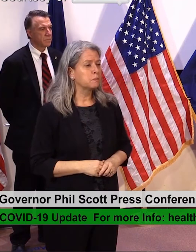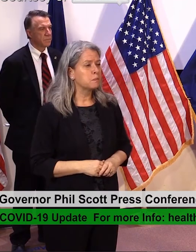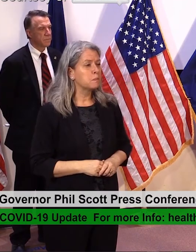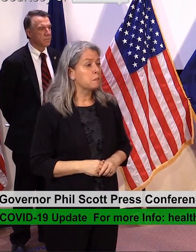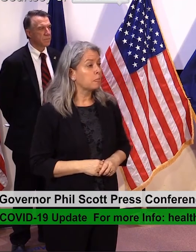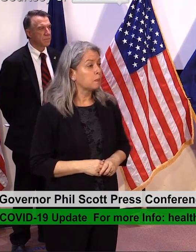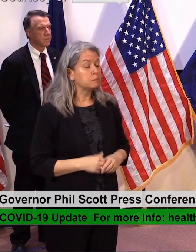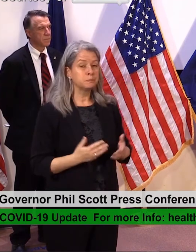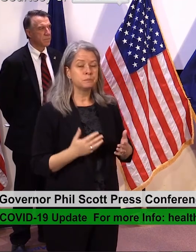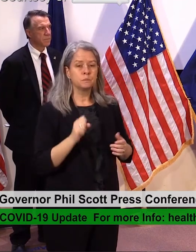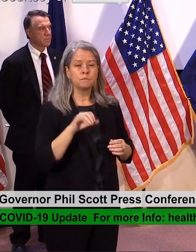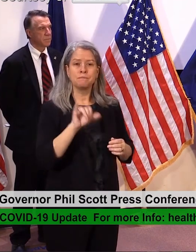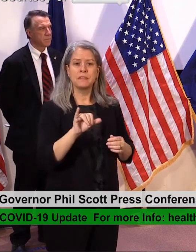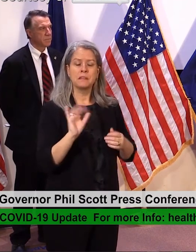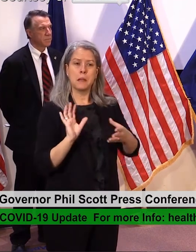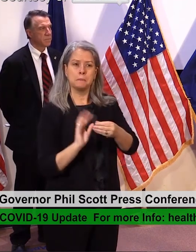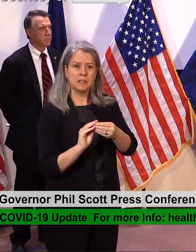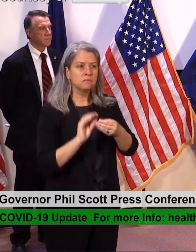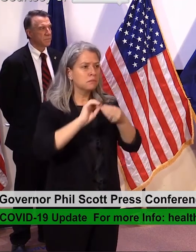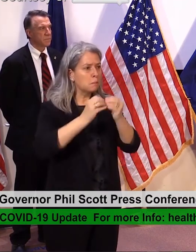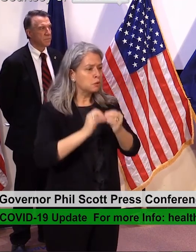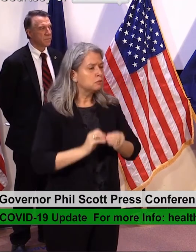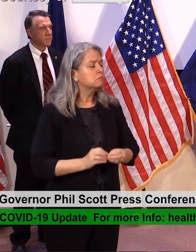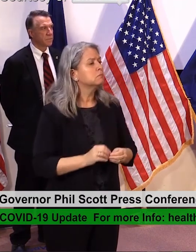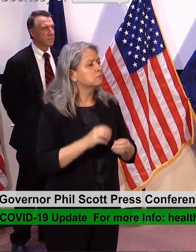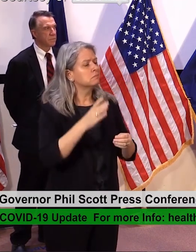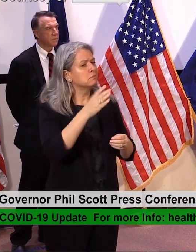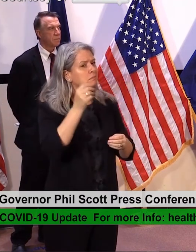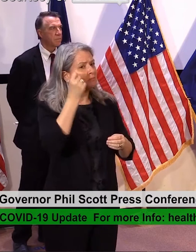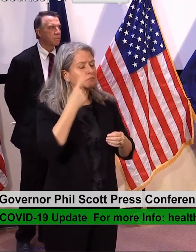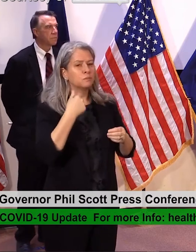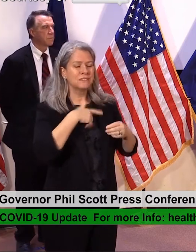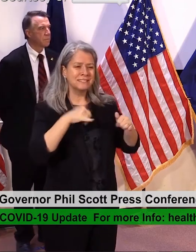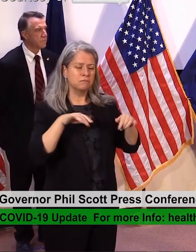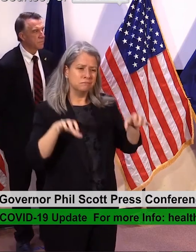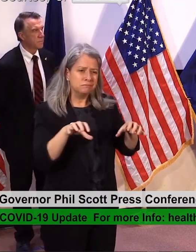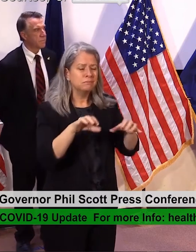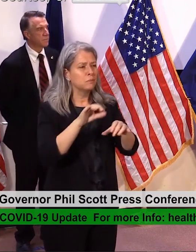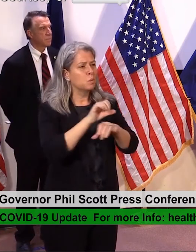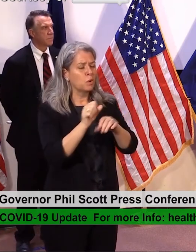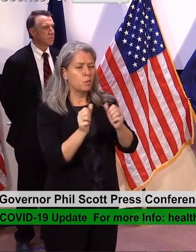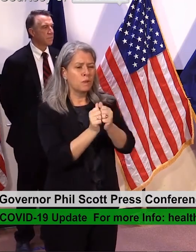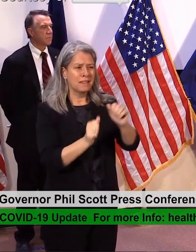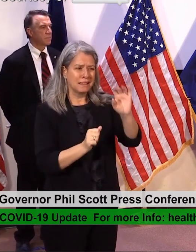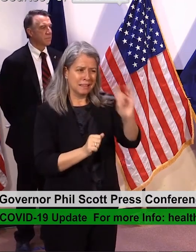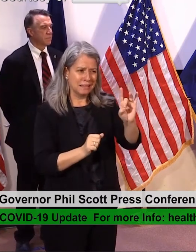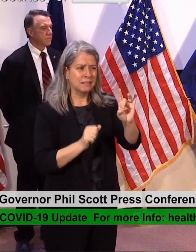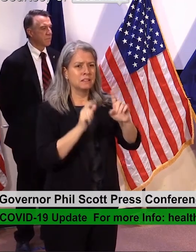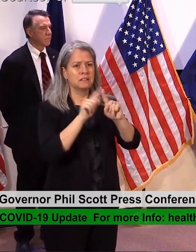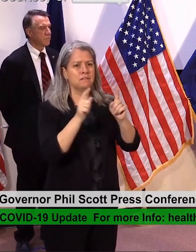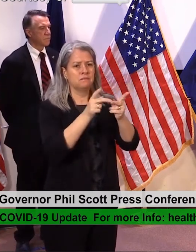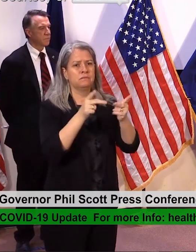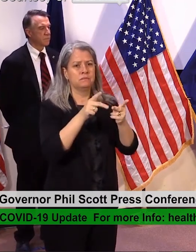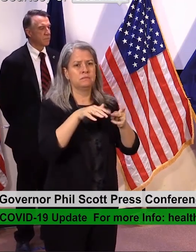And we continue to be actively working with 8 different facilities around the